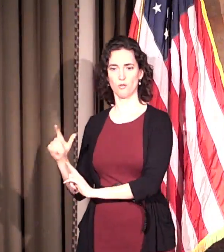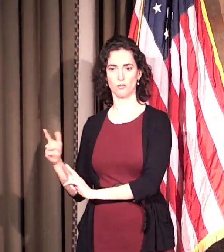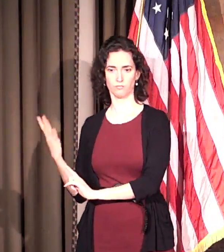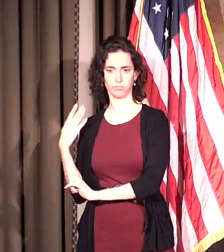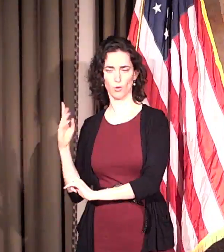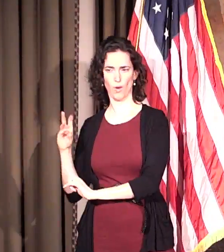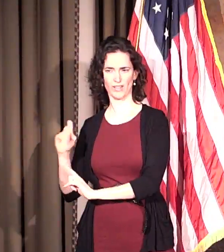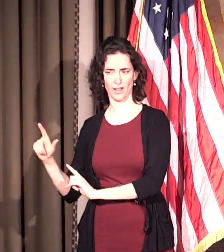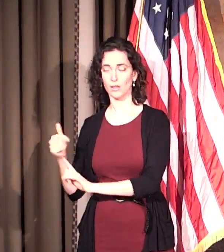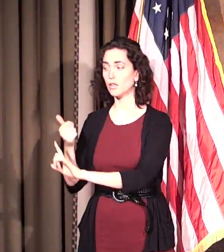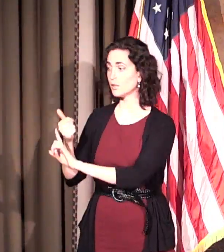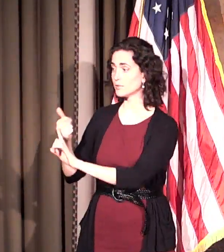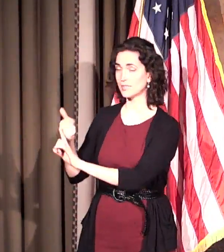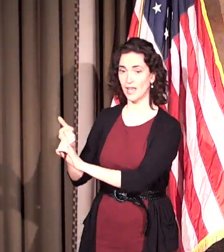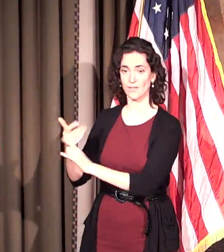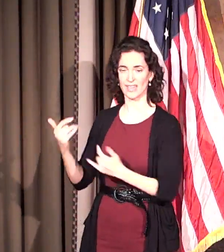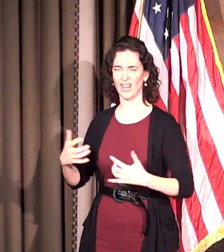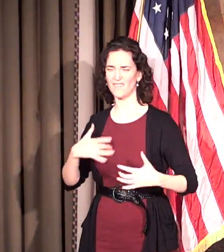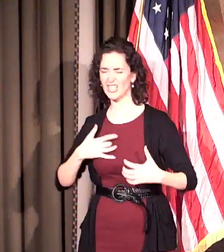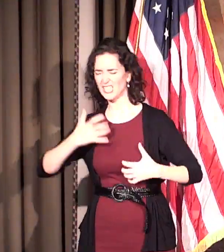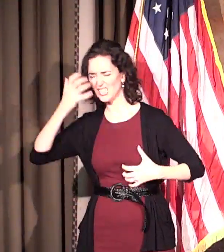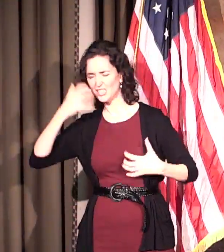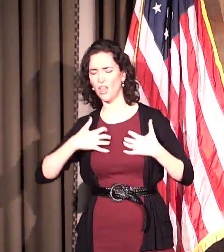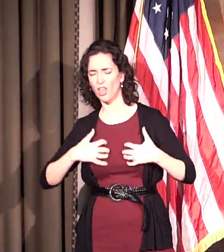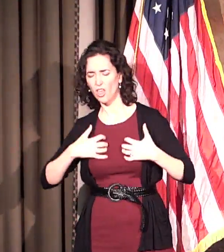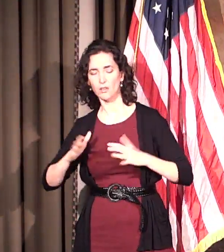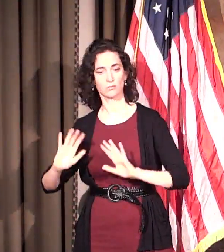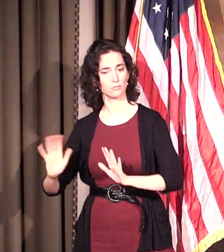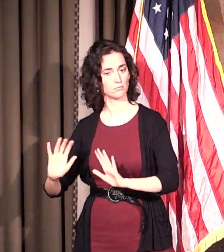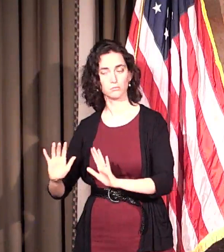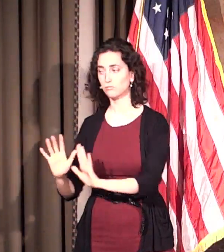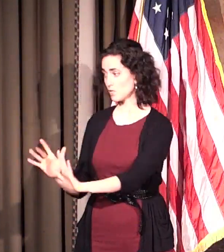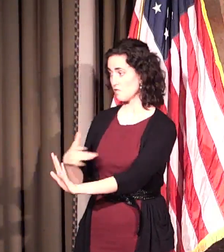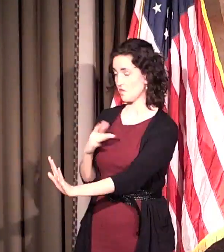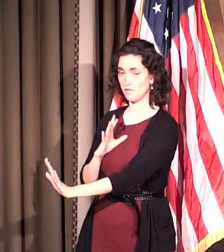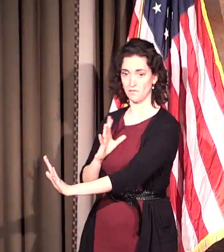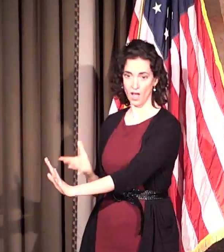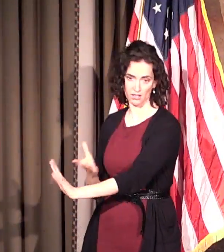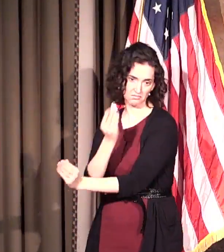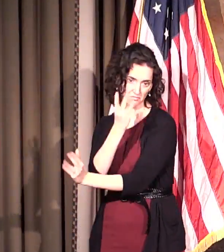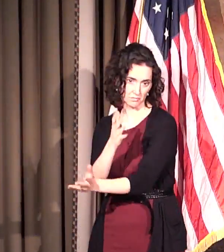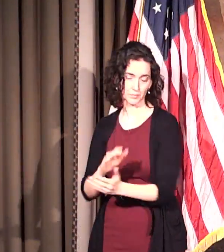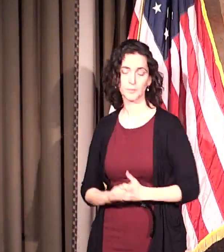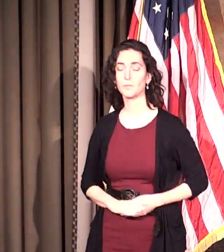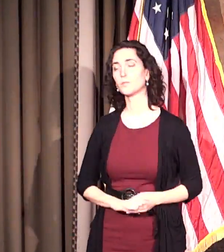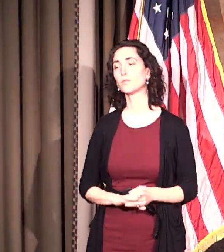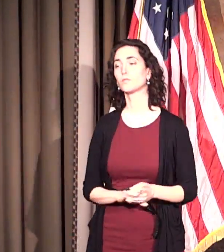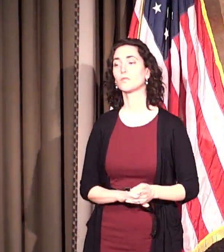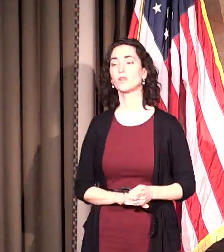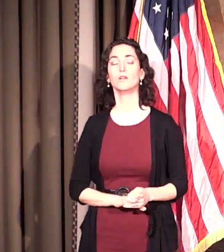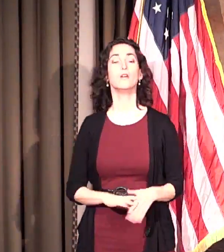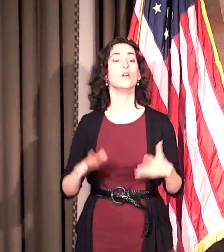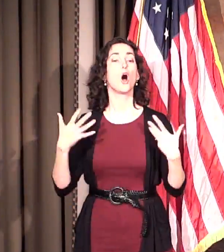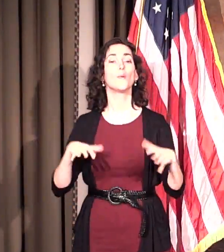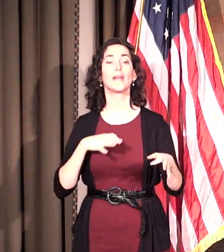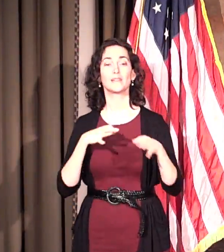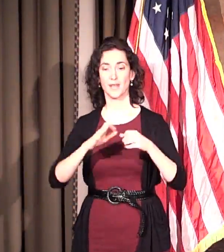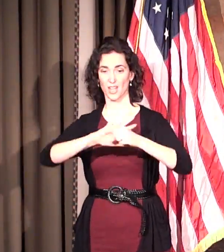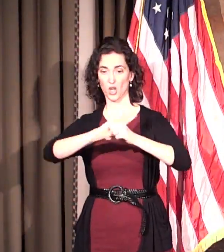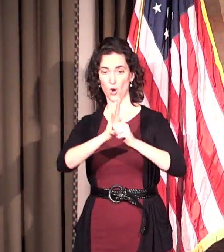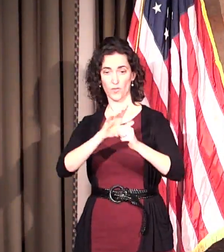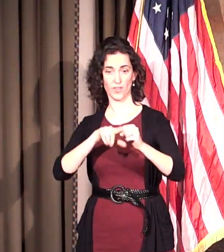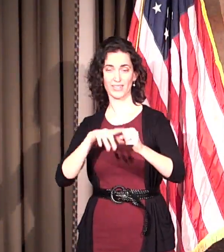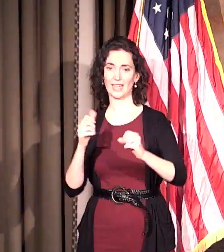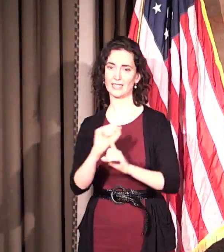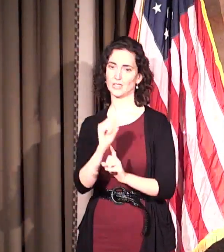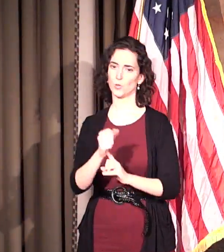is. I mentioned a while ago we're in a precarious position with respect to COVID. The baseline numbers